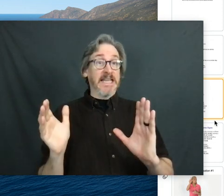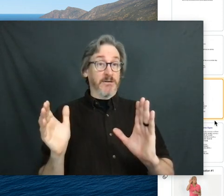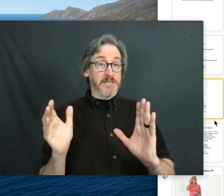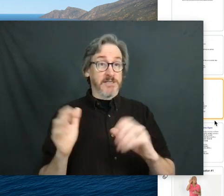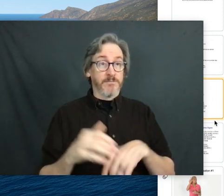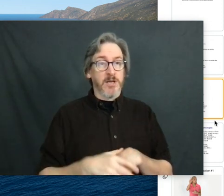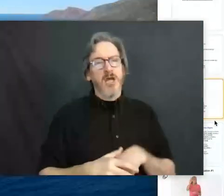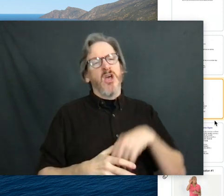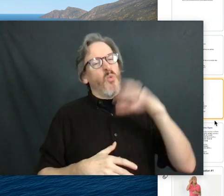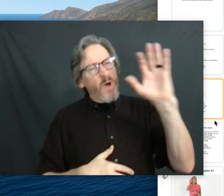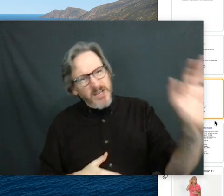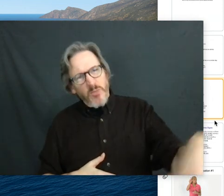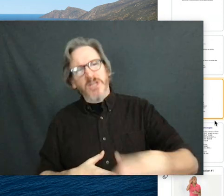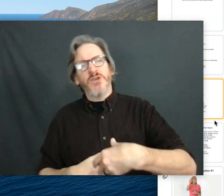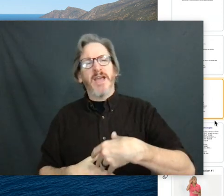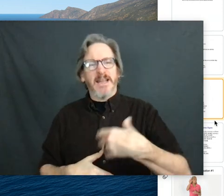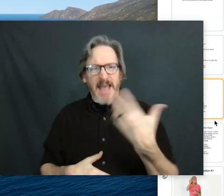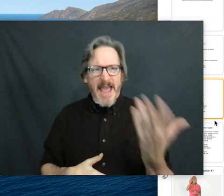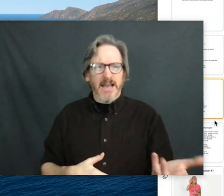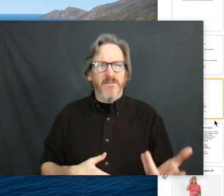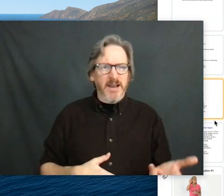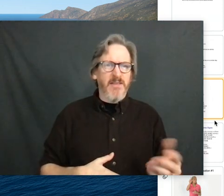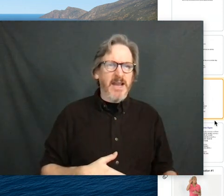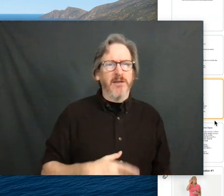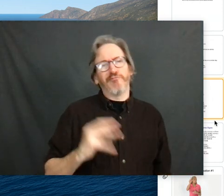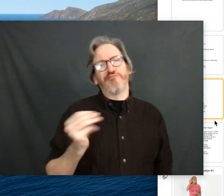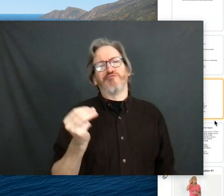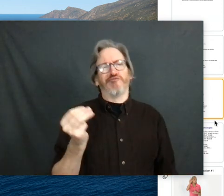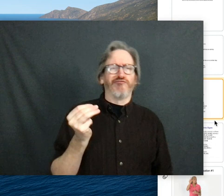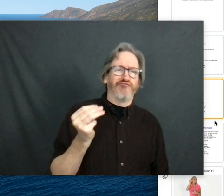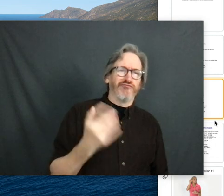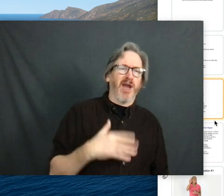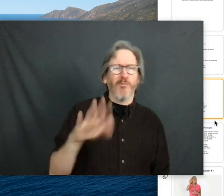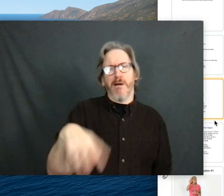the clearest. Once you get the hang of it, then